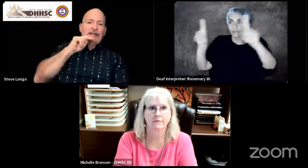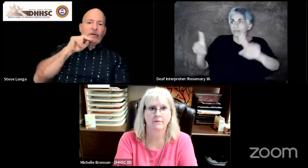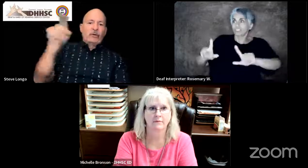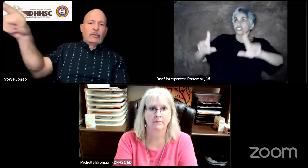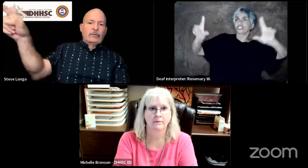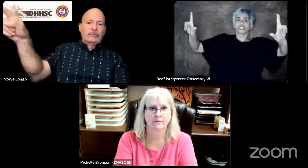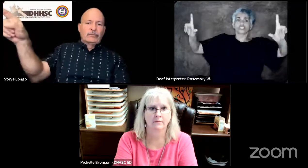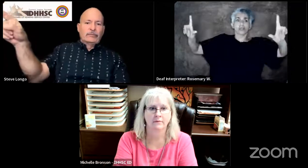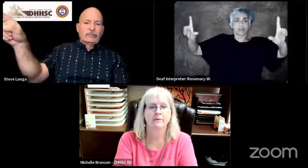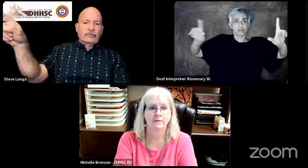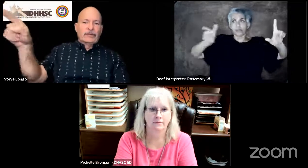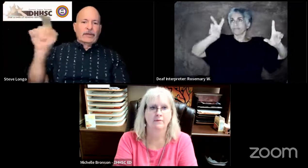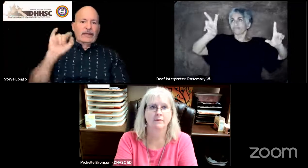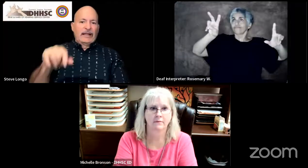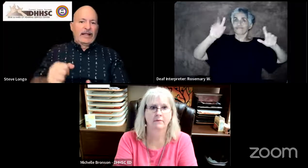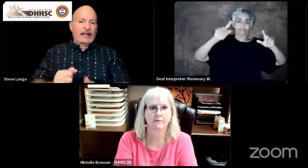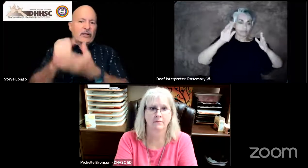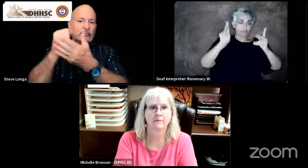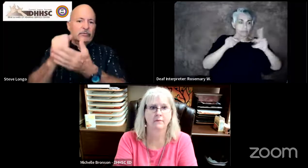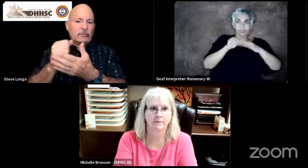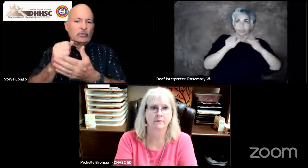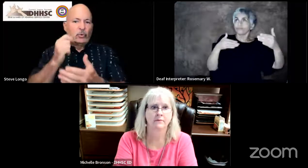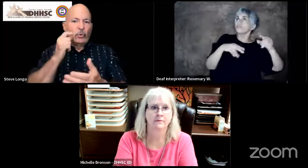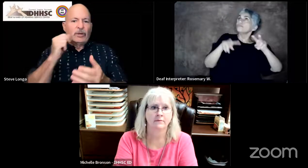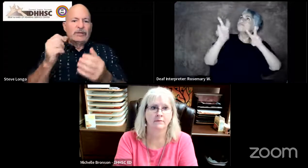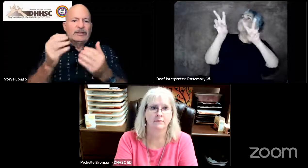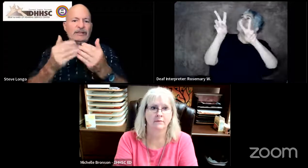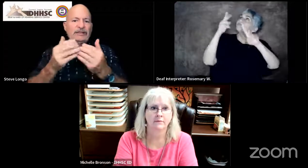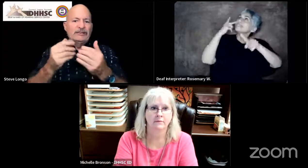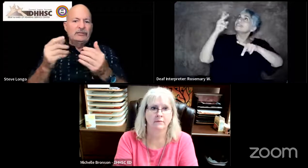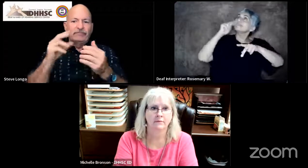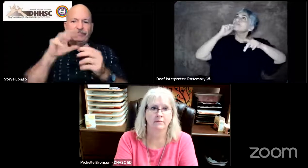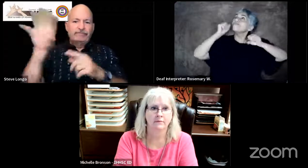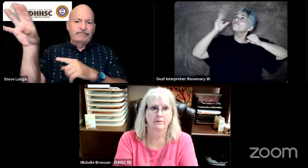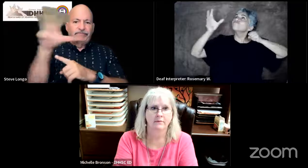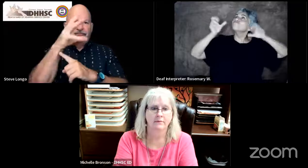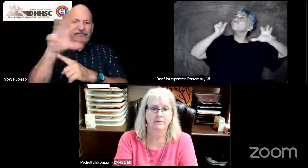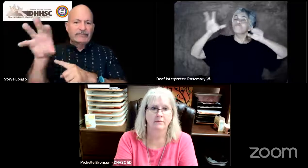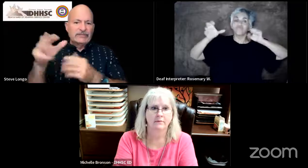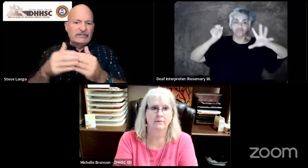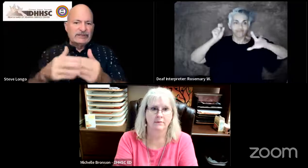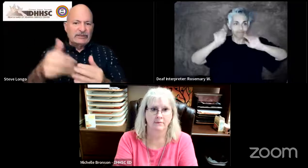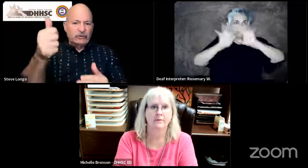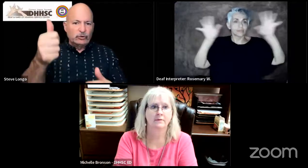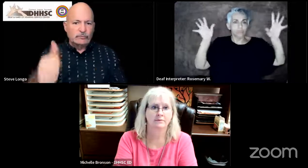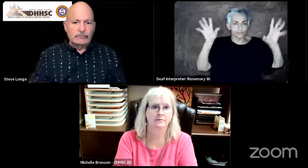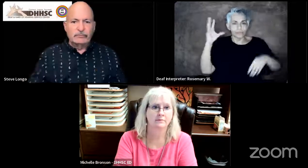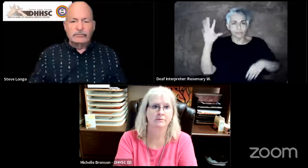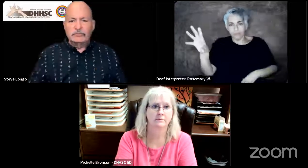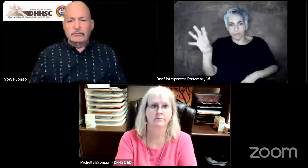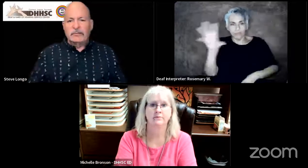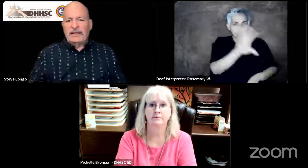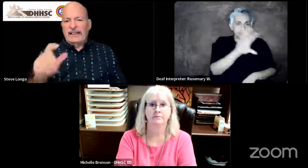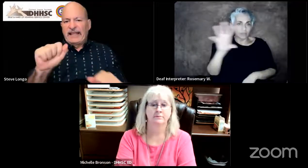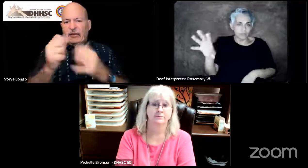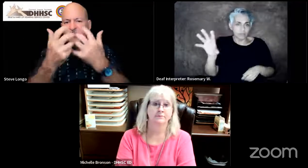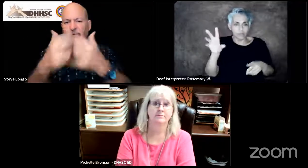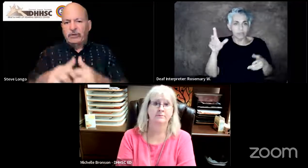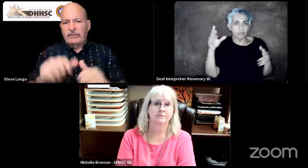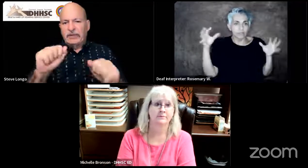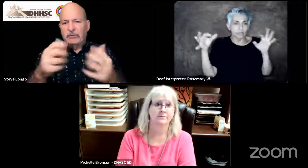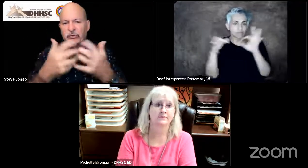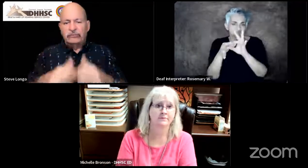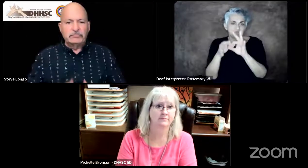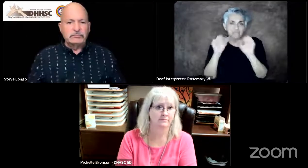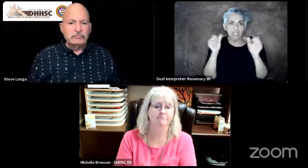So Nicole would be the one that would be on the screen that everyone would see. And that is